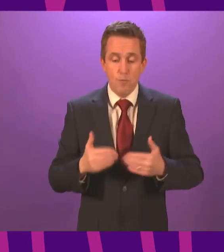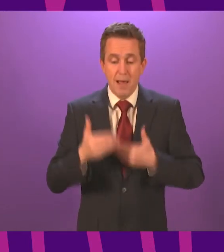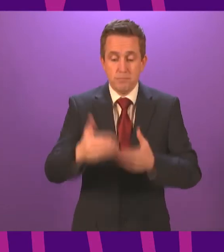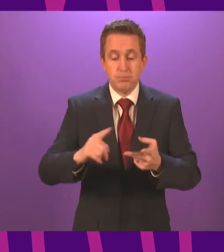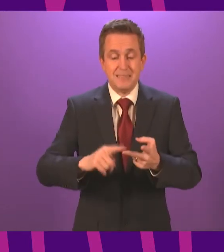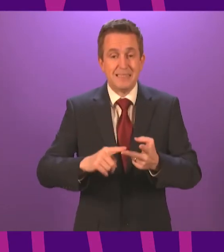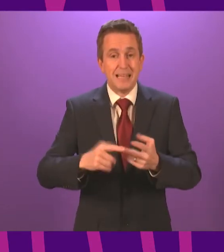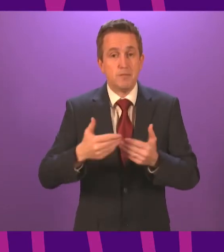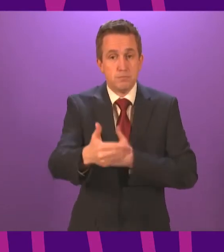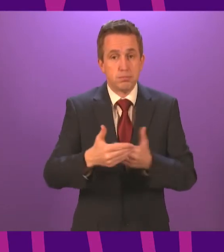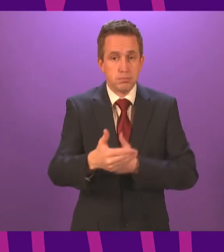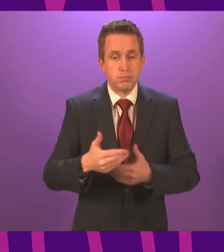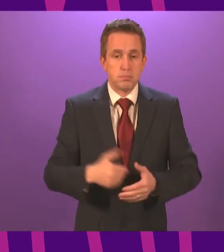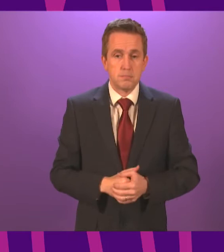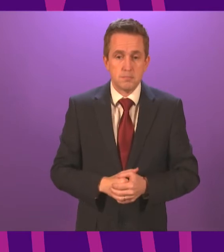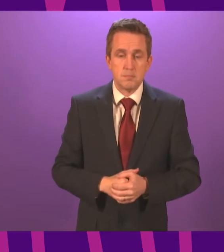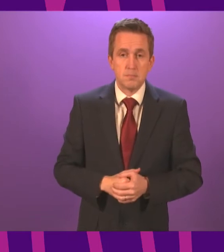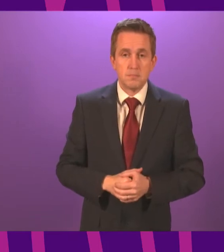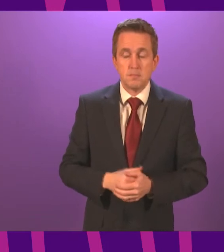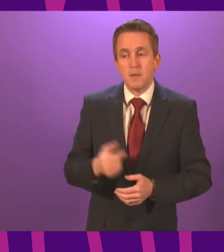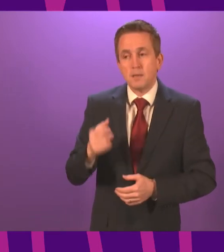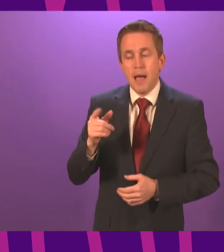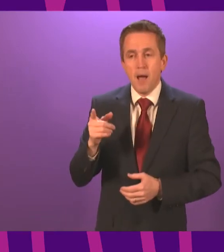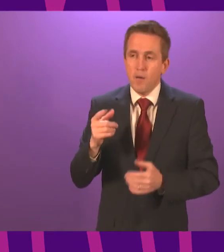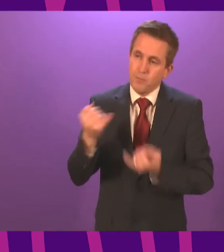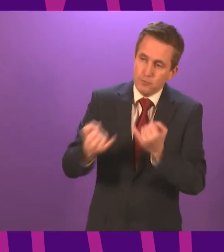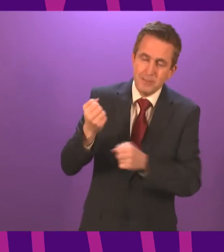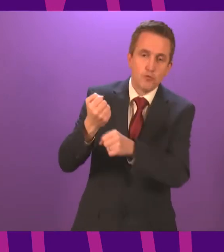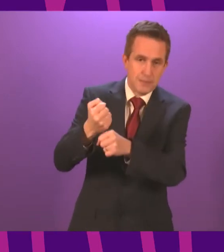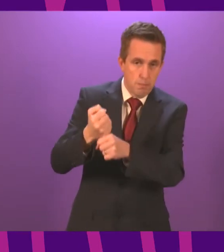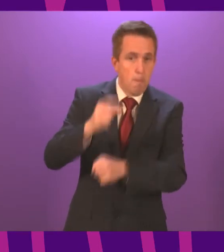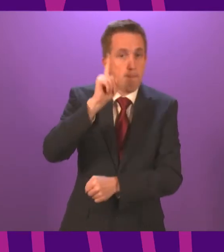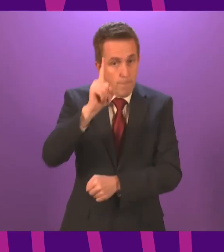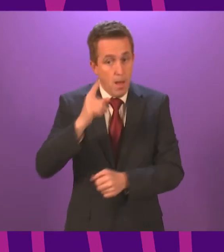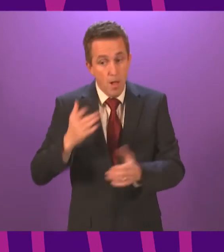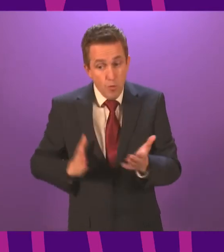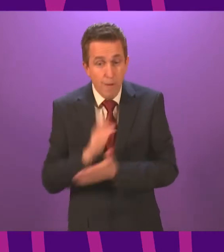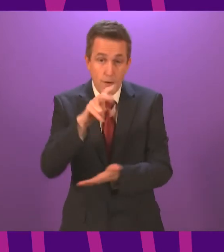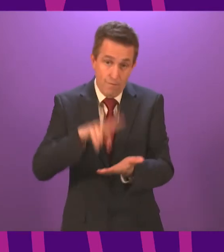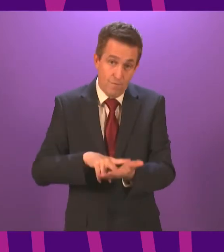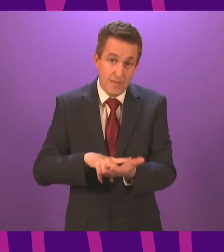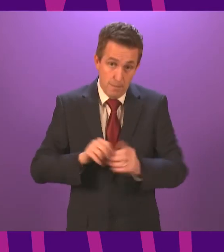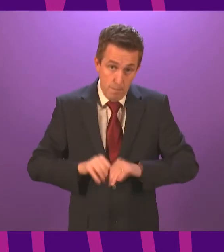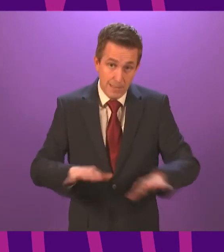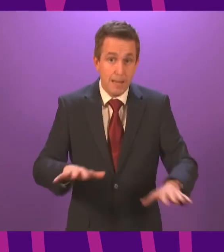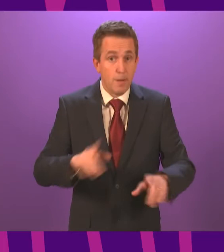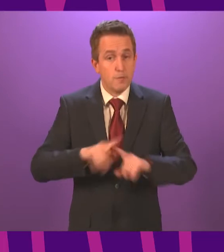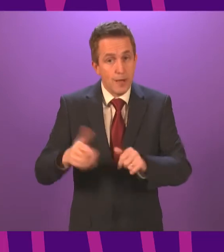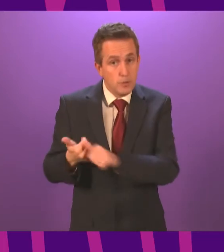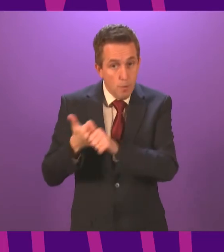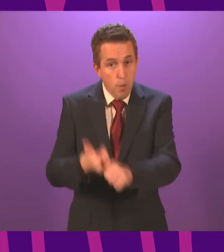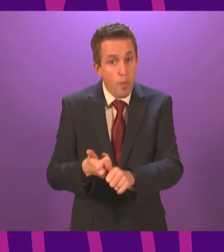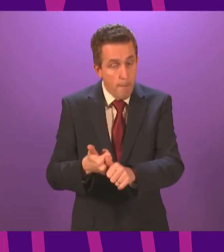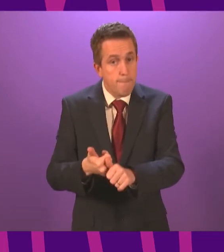whilst I've had some criticisms today, I have sought to help and support the government throughout this pandemic, and national emergency